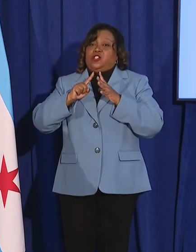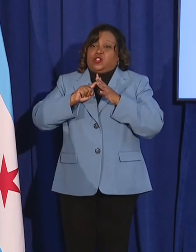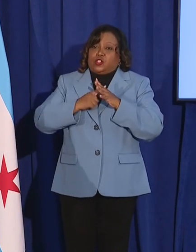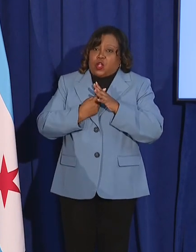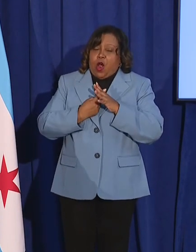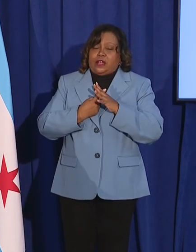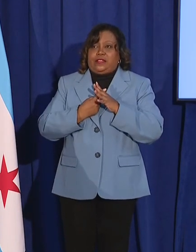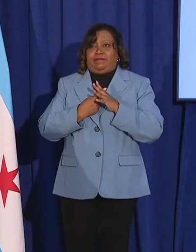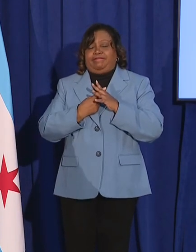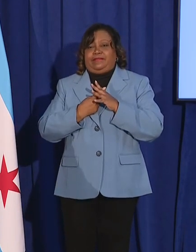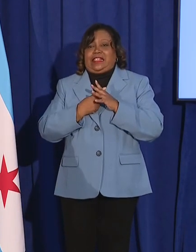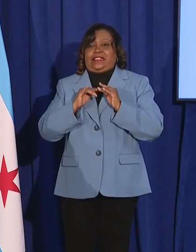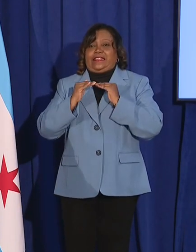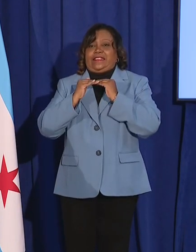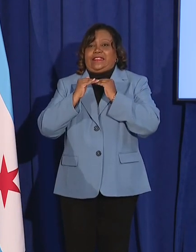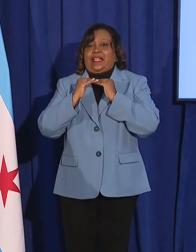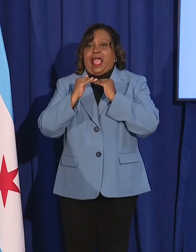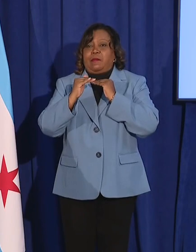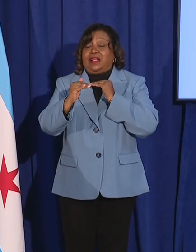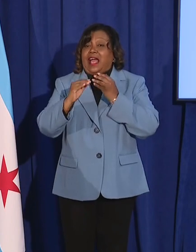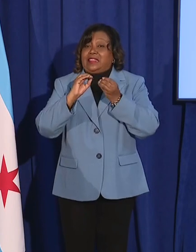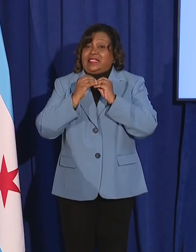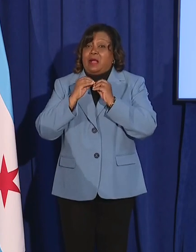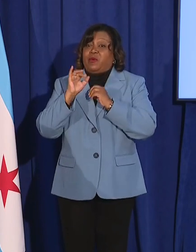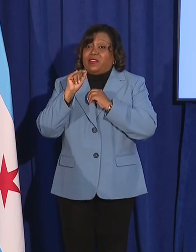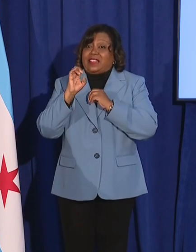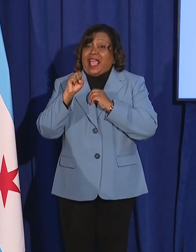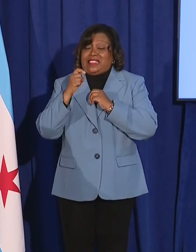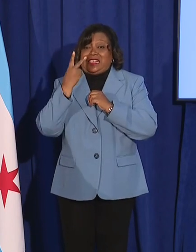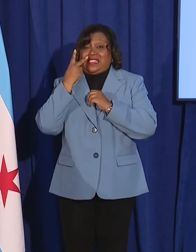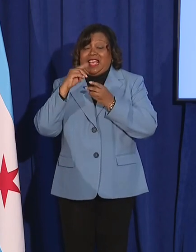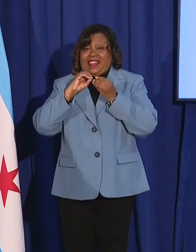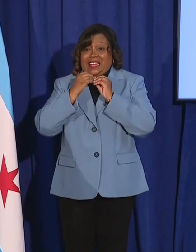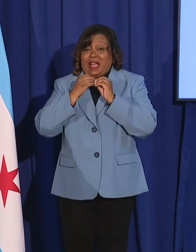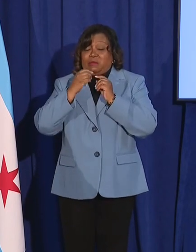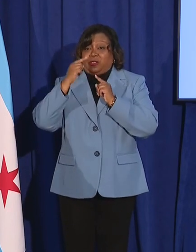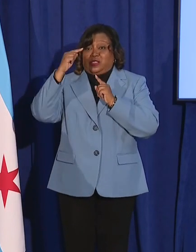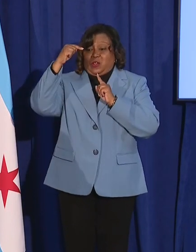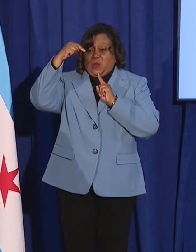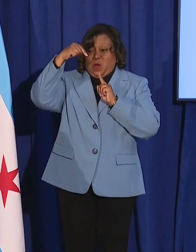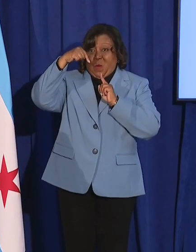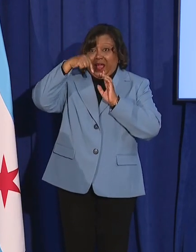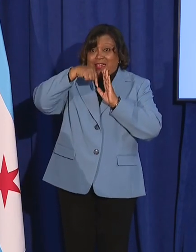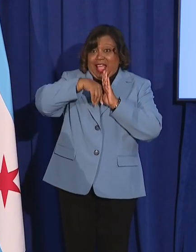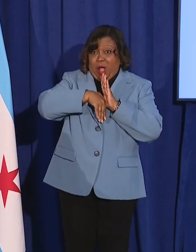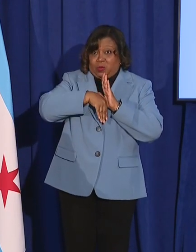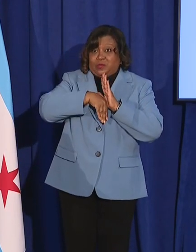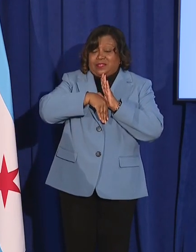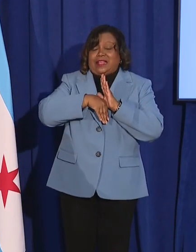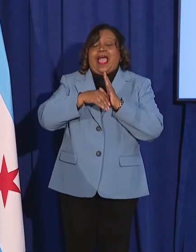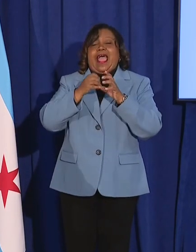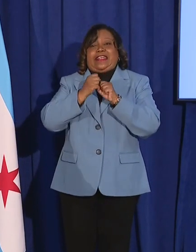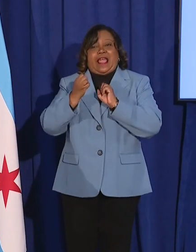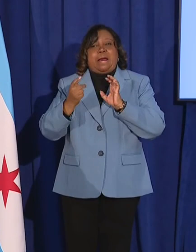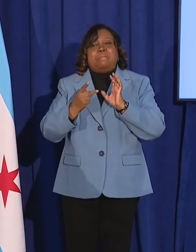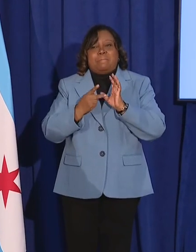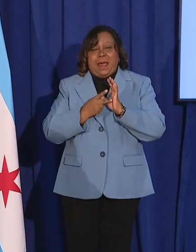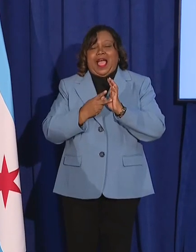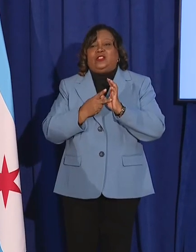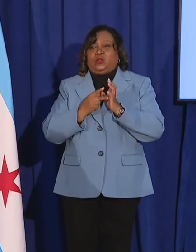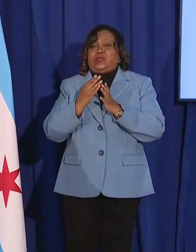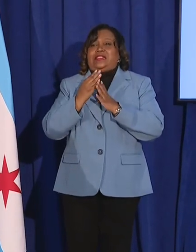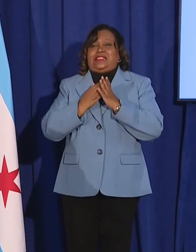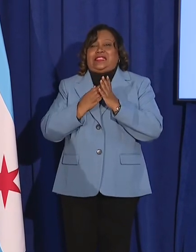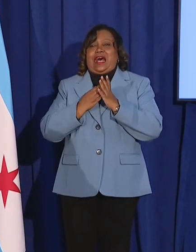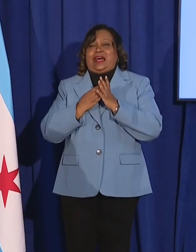start stabilizing the number of cases, see those cases go back down, and get back to